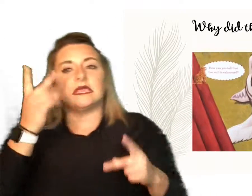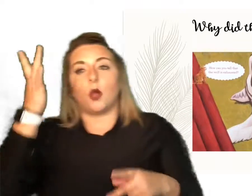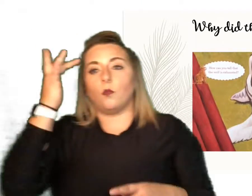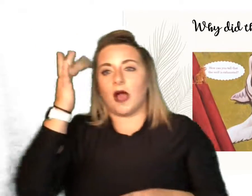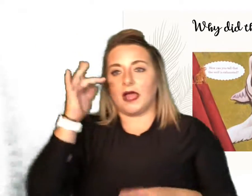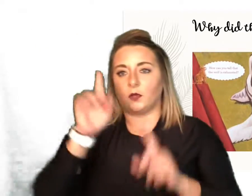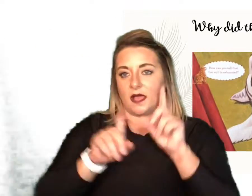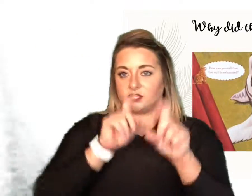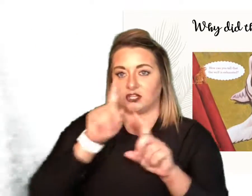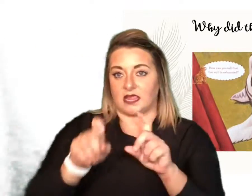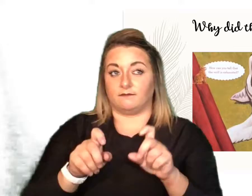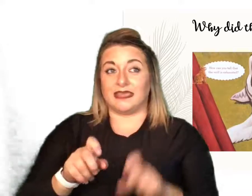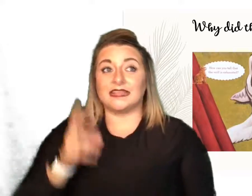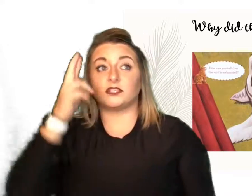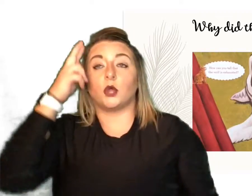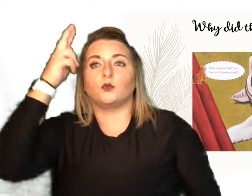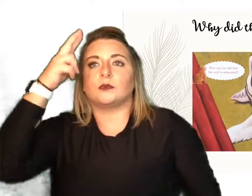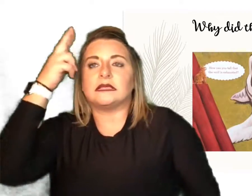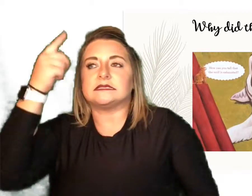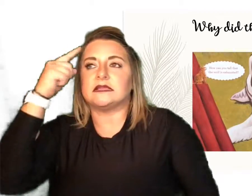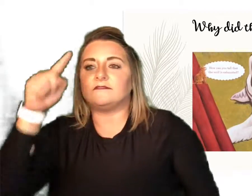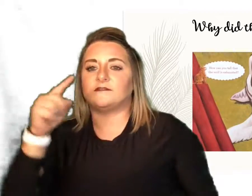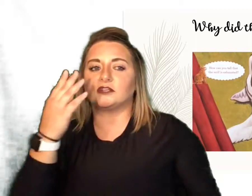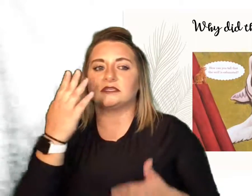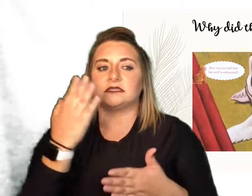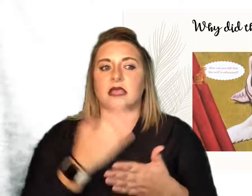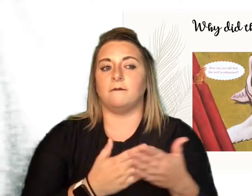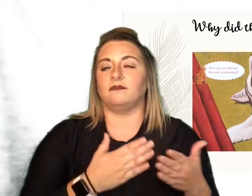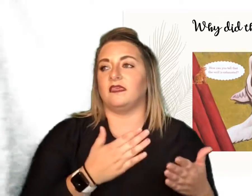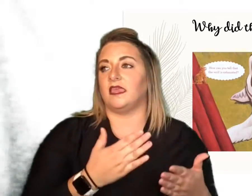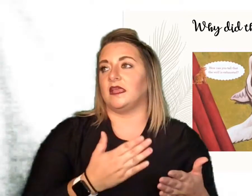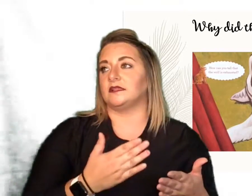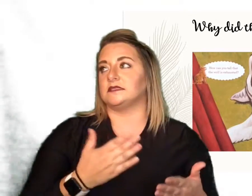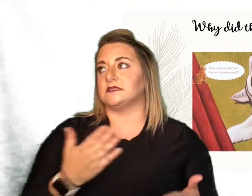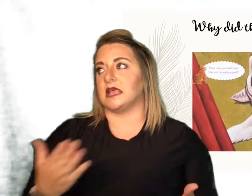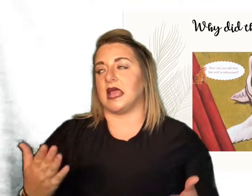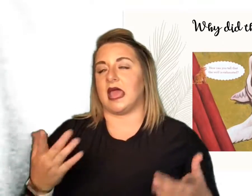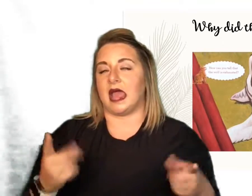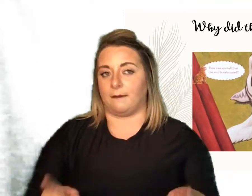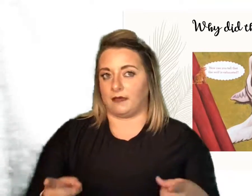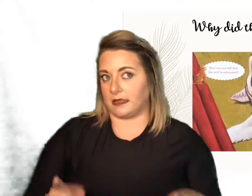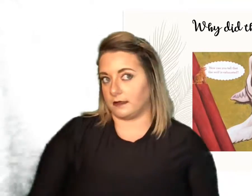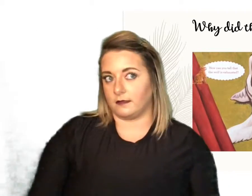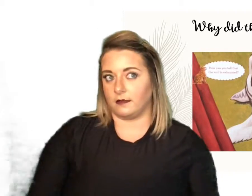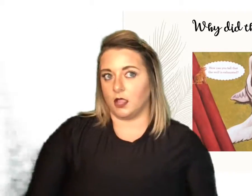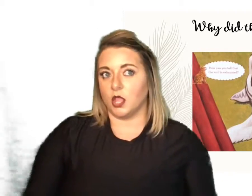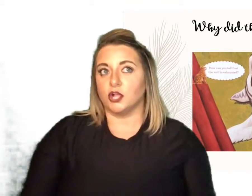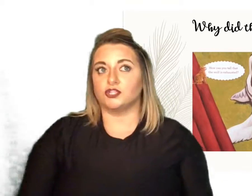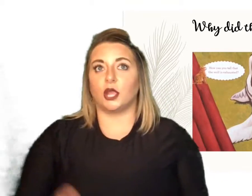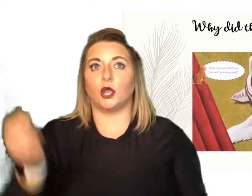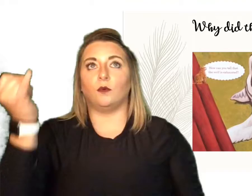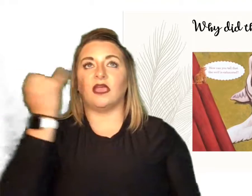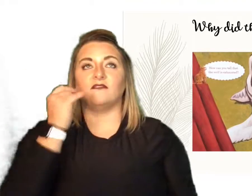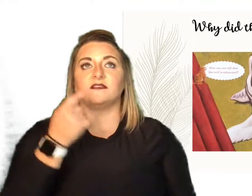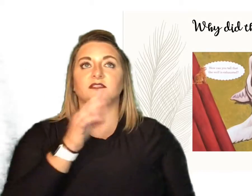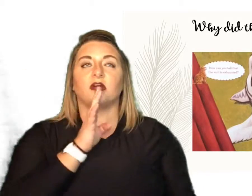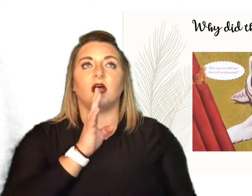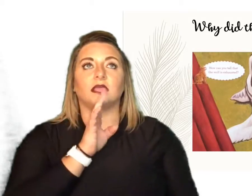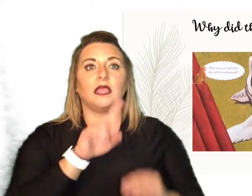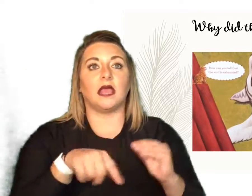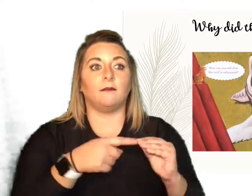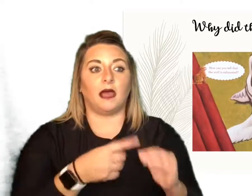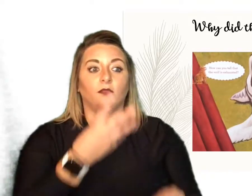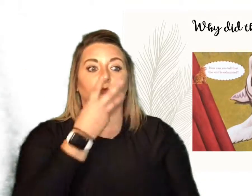you see a why question, it's a reason for something to happen. So if